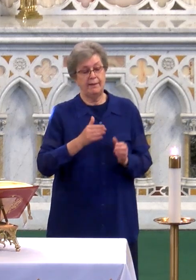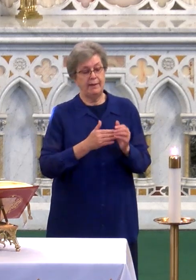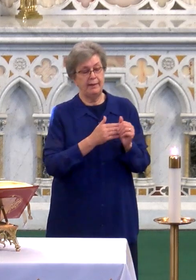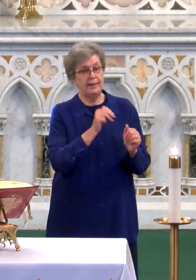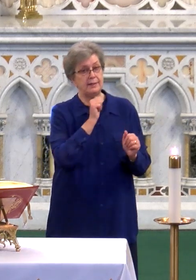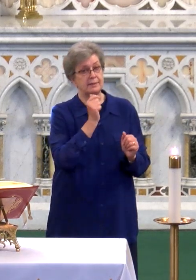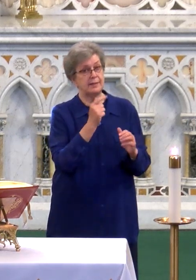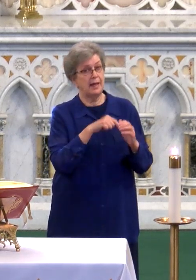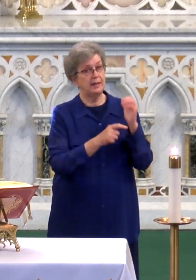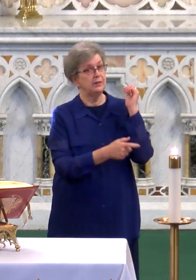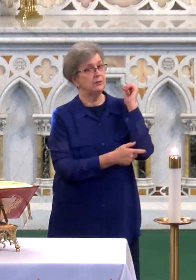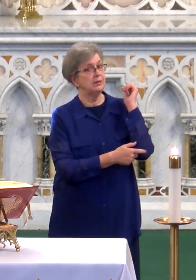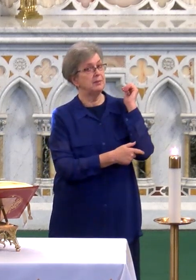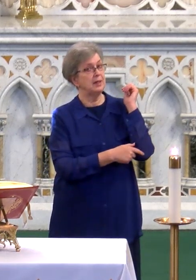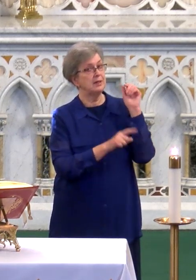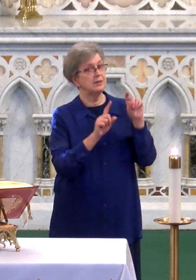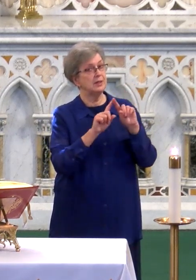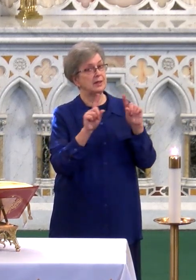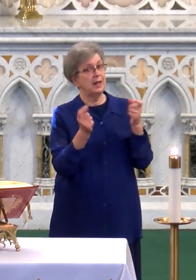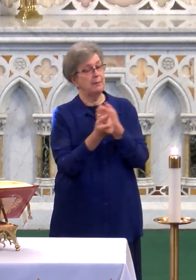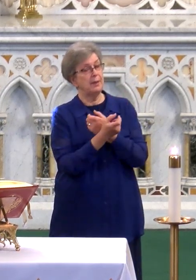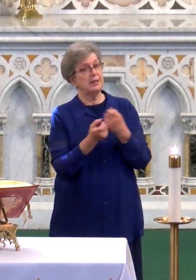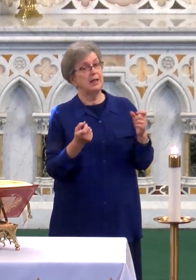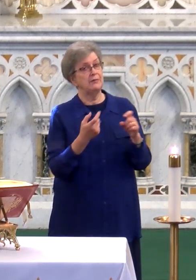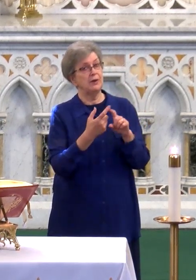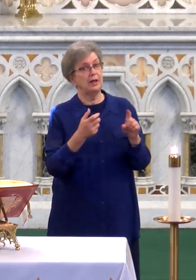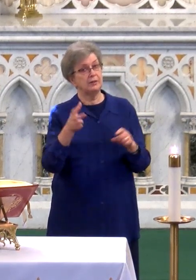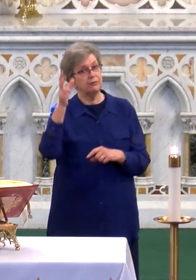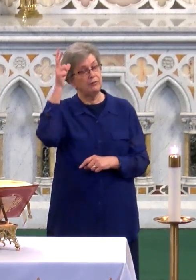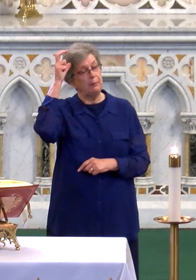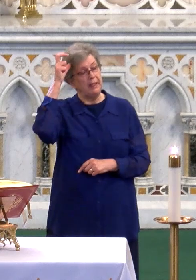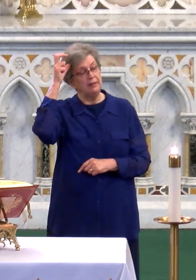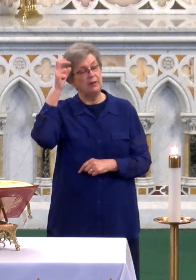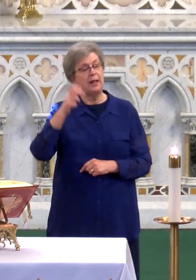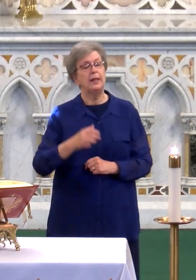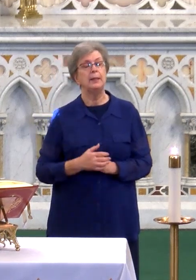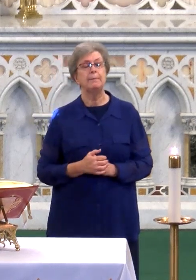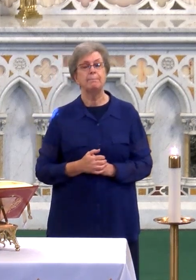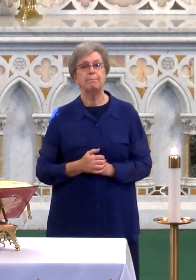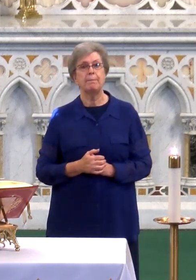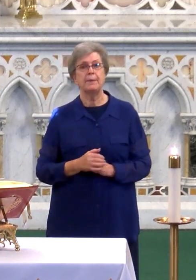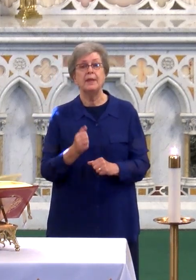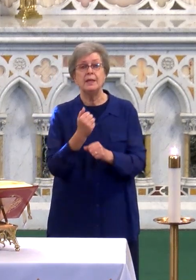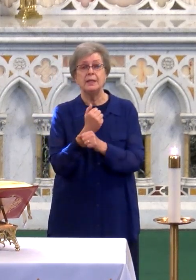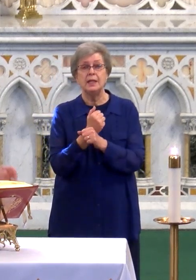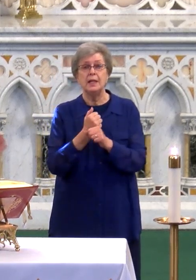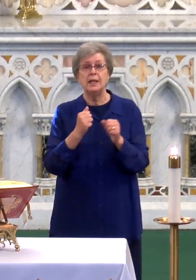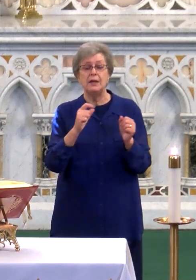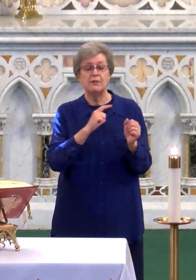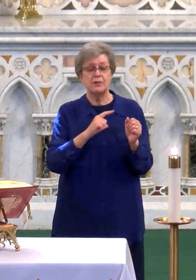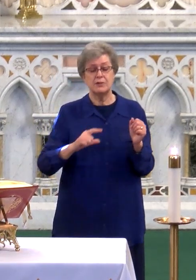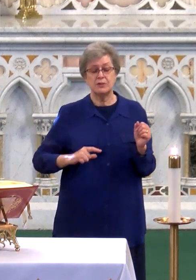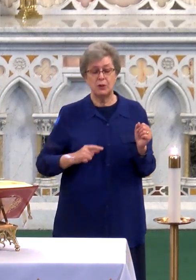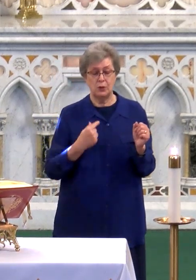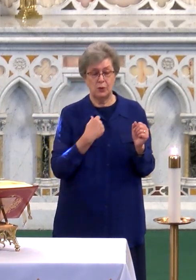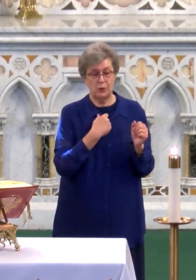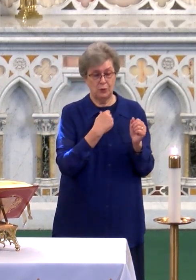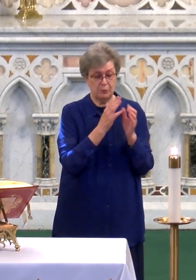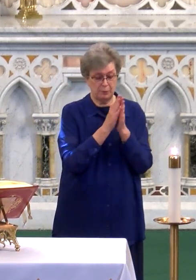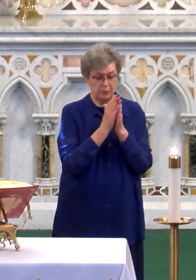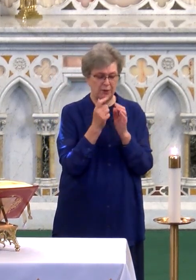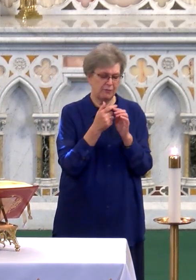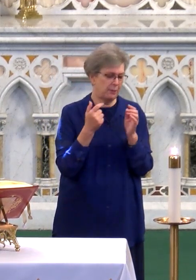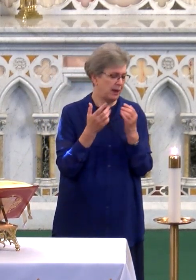us. And lead us not into temptation, but deliver us from evil. Deliver us, Lord, we pray, from